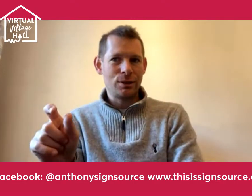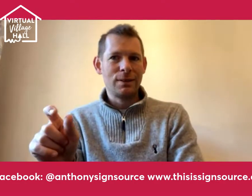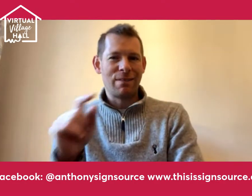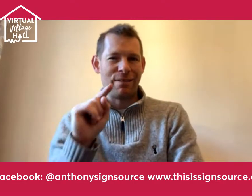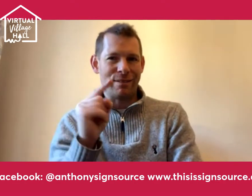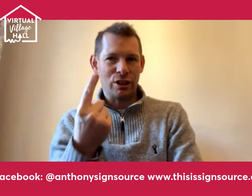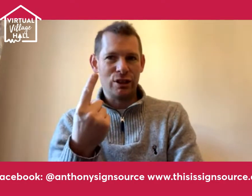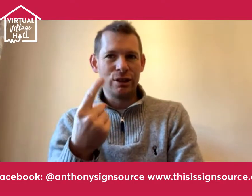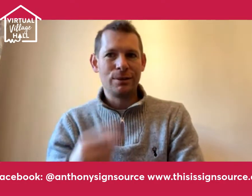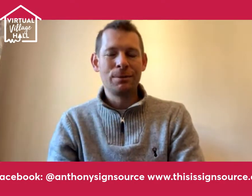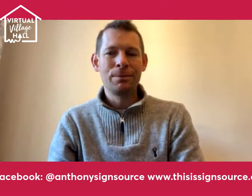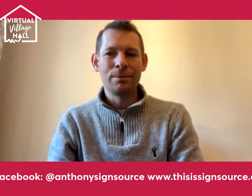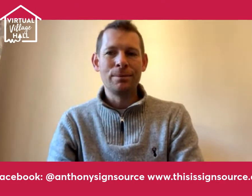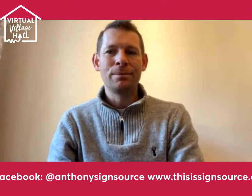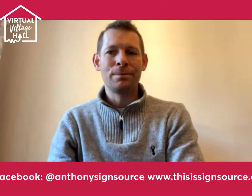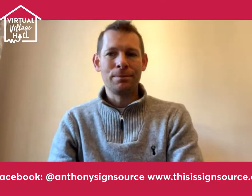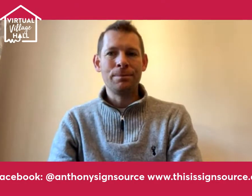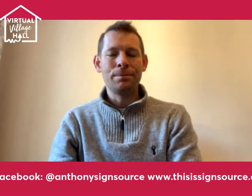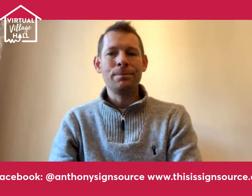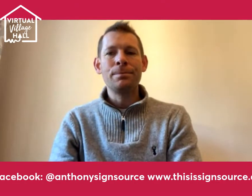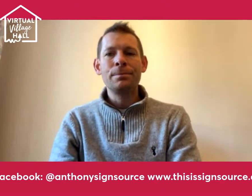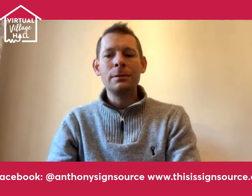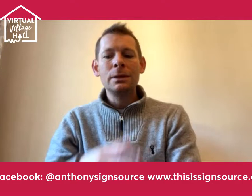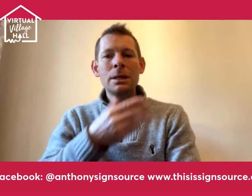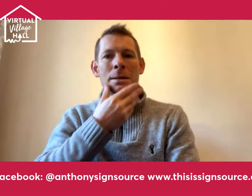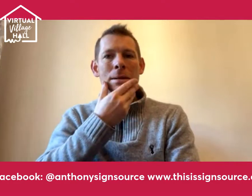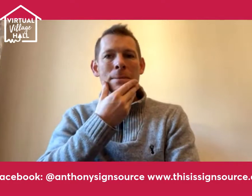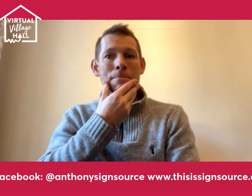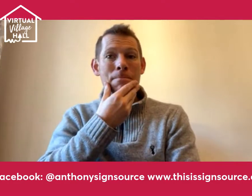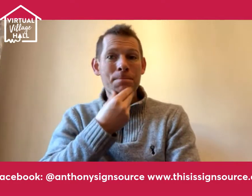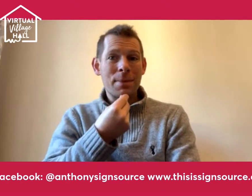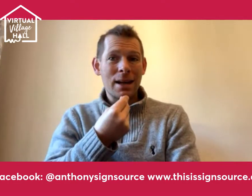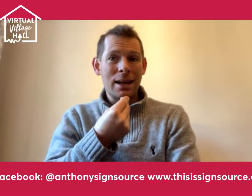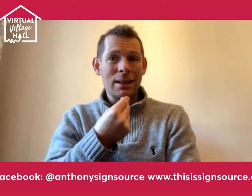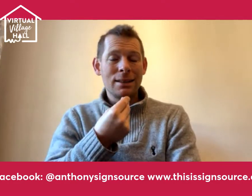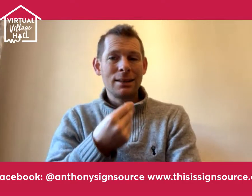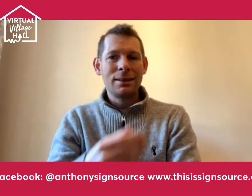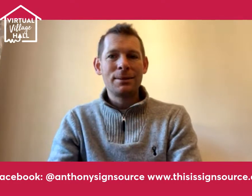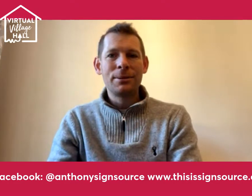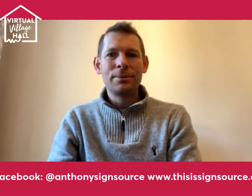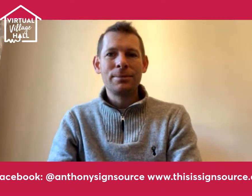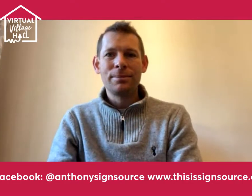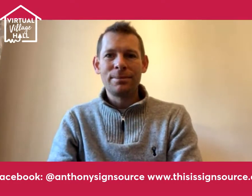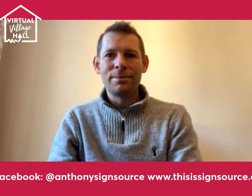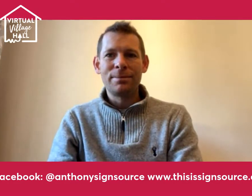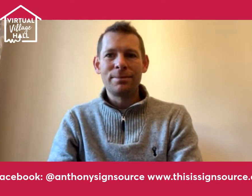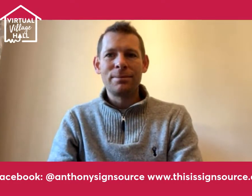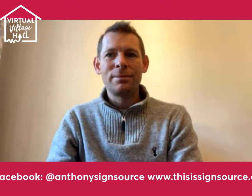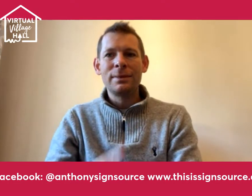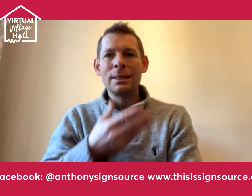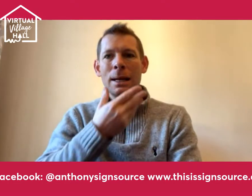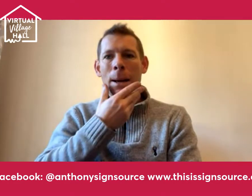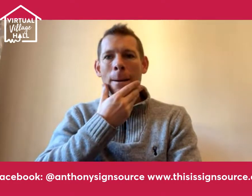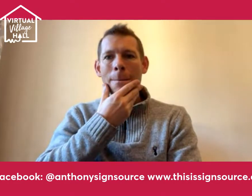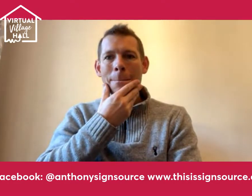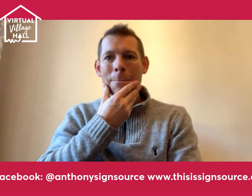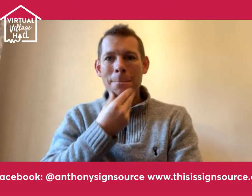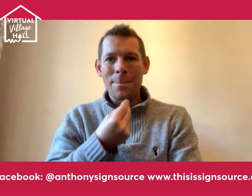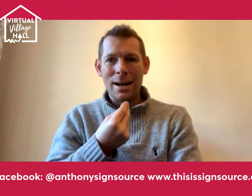Okay, so now let me teach you how to describe a person. So if it's a man, that's the sign